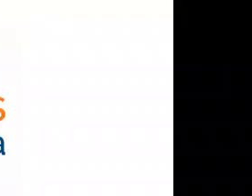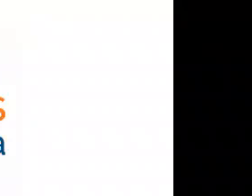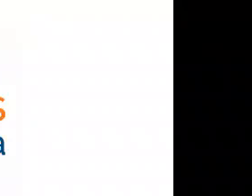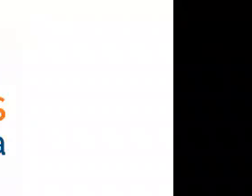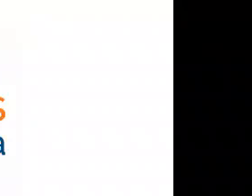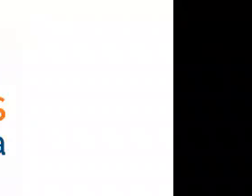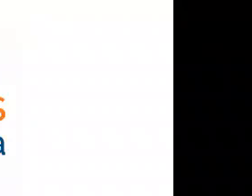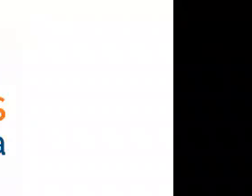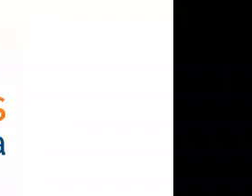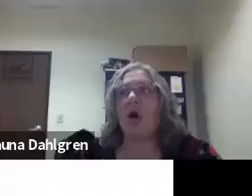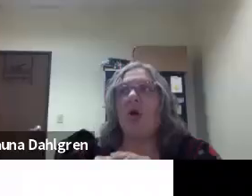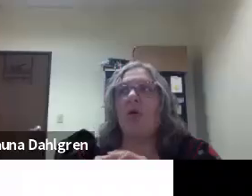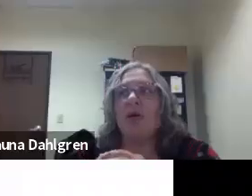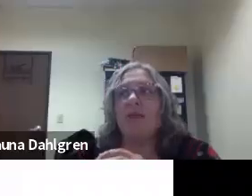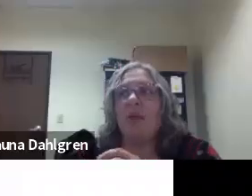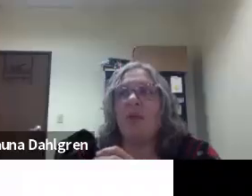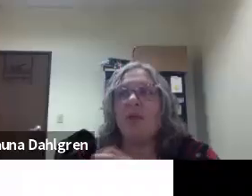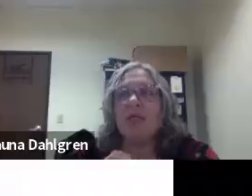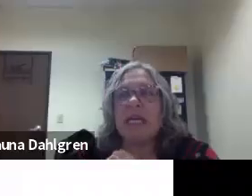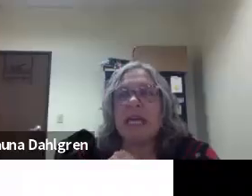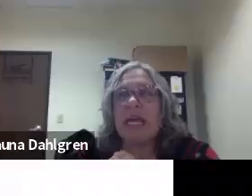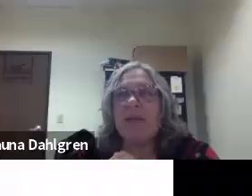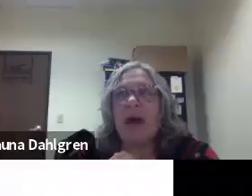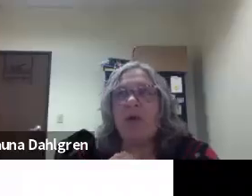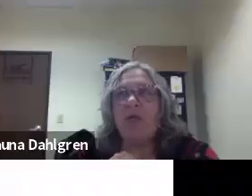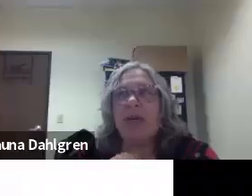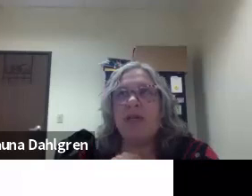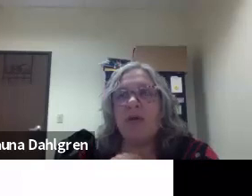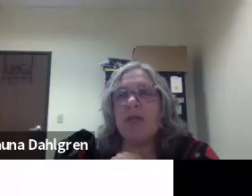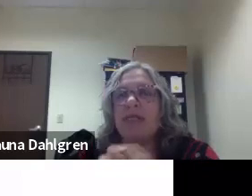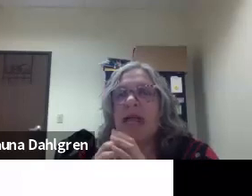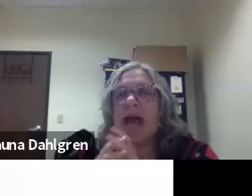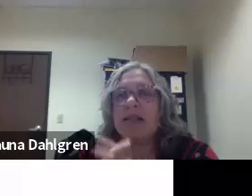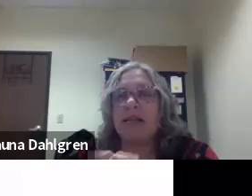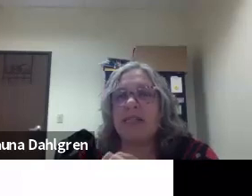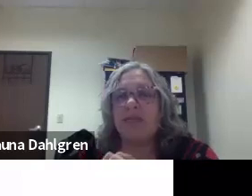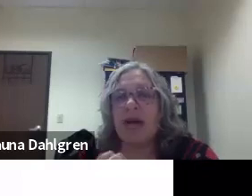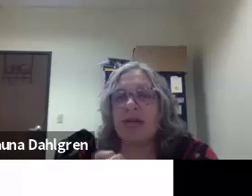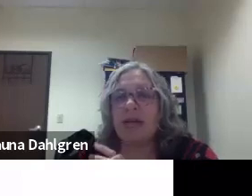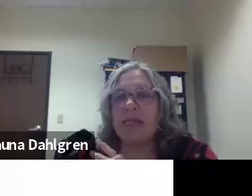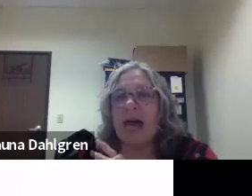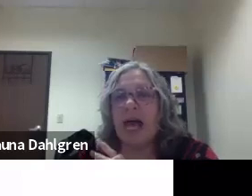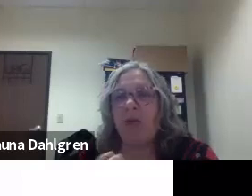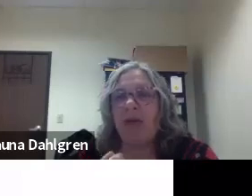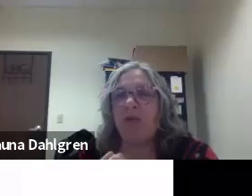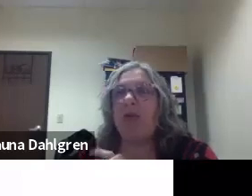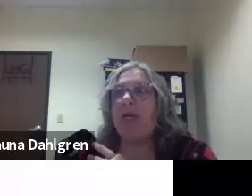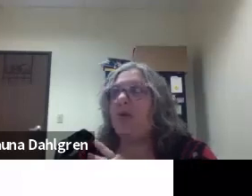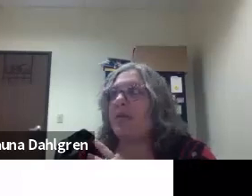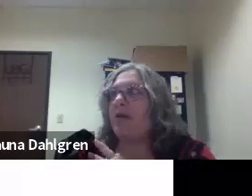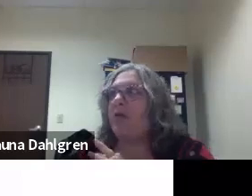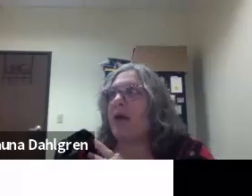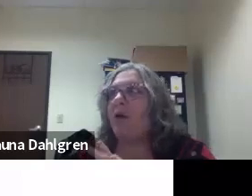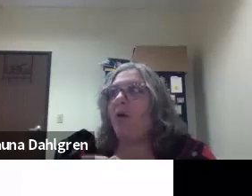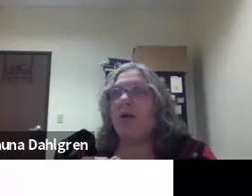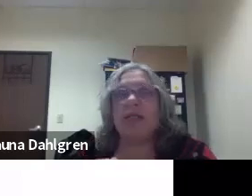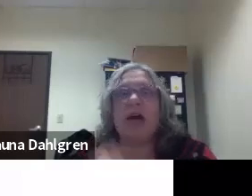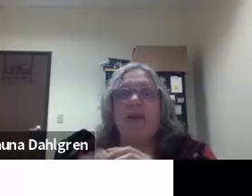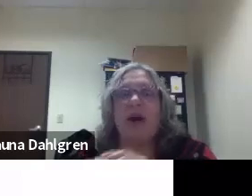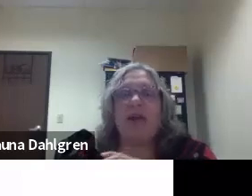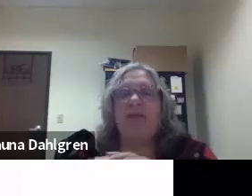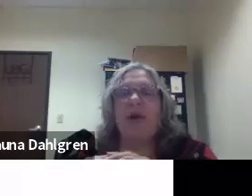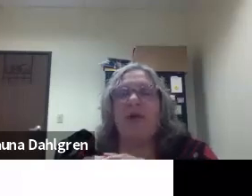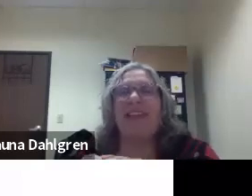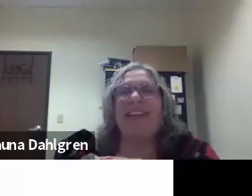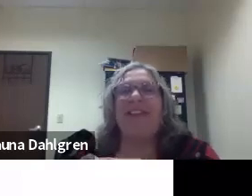etc.? So when we're thinking about resources and assets for SSI, we could really go down a rabbit hole and